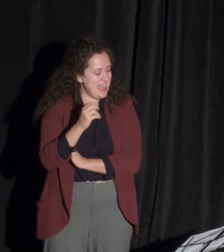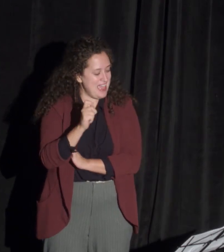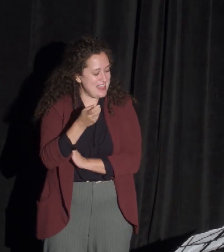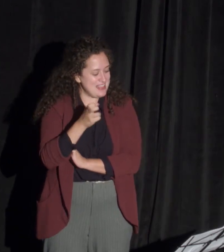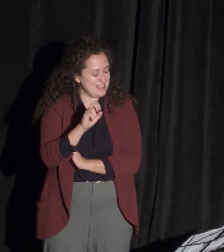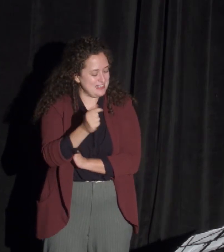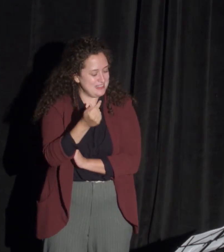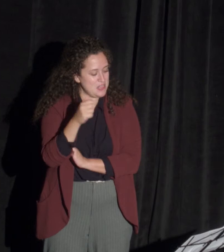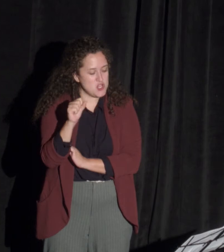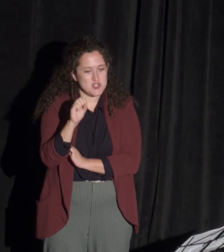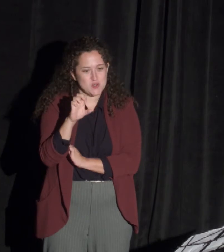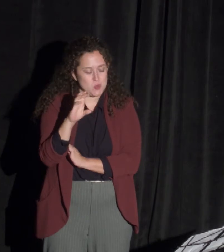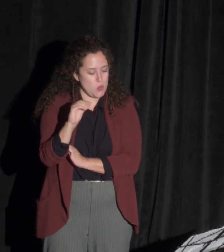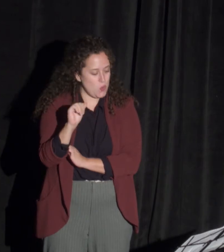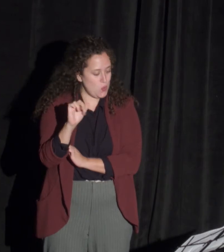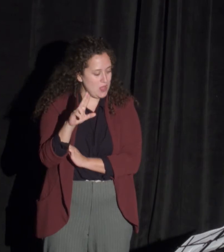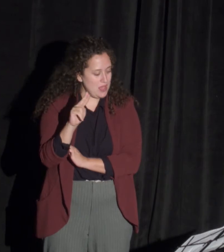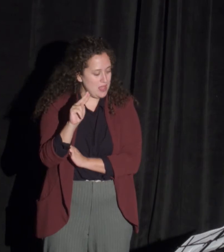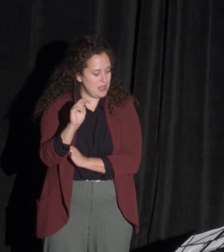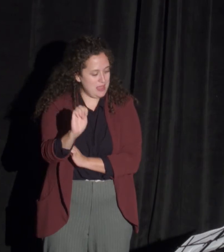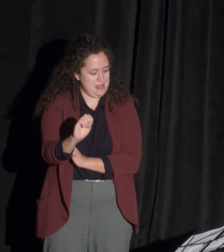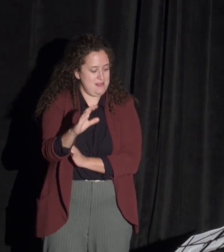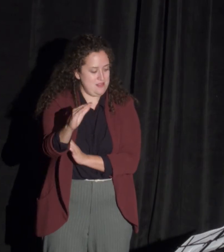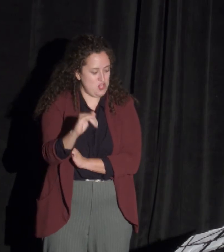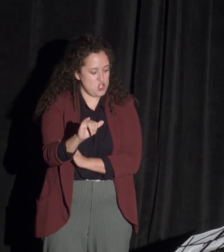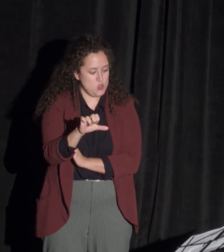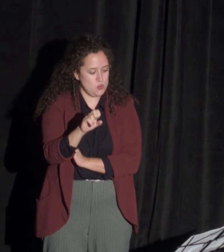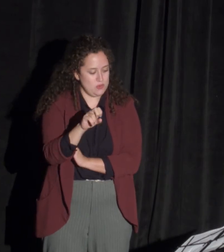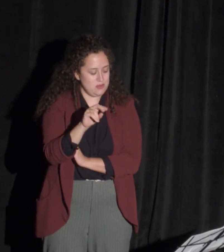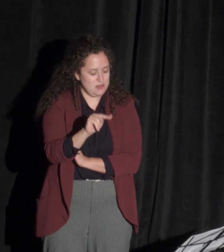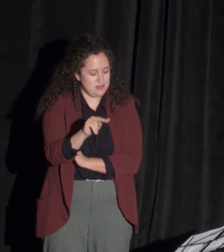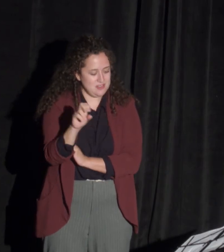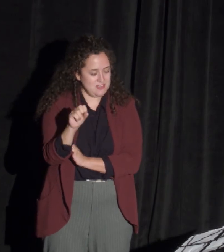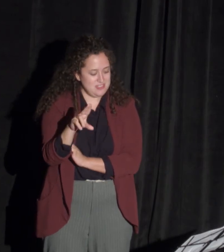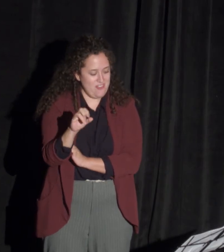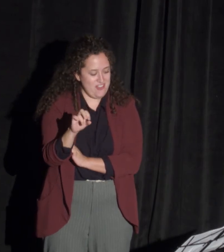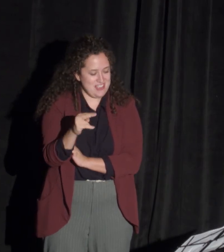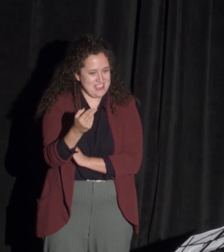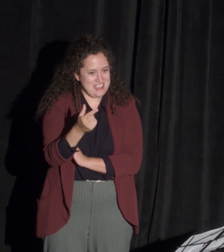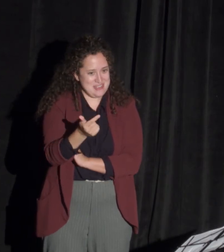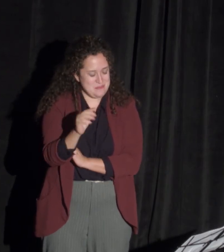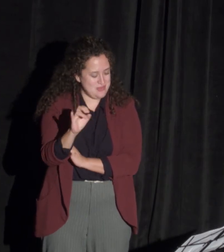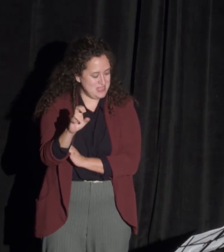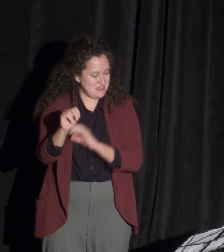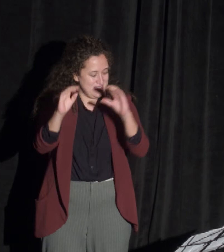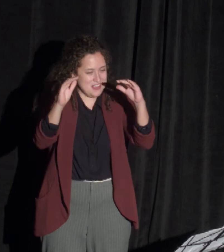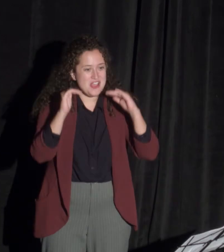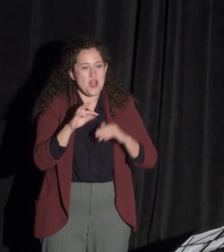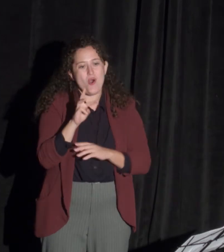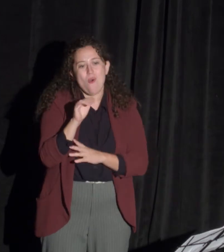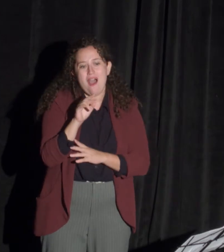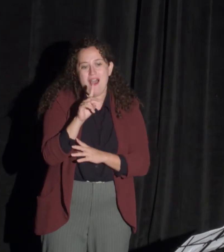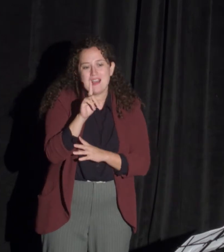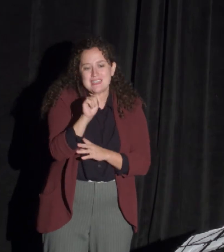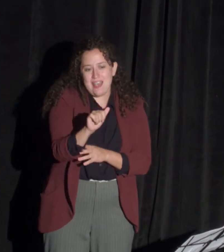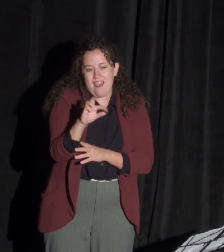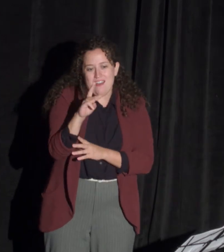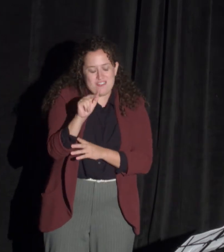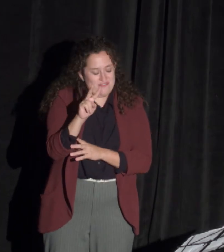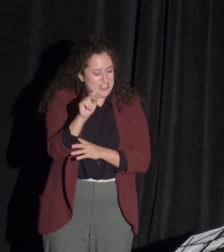Sung-hee, Bedangle Pictures. And WandaVision, screenplay by Peter Cameron, Mackenzie Dorr, Laura